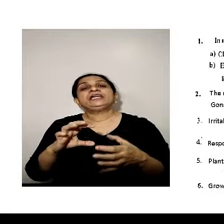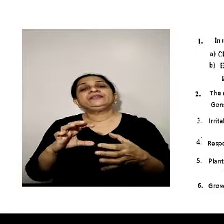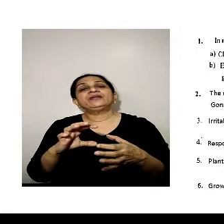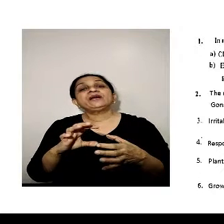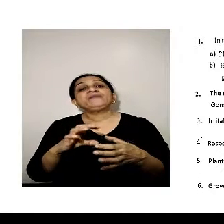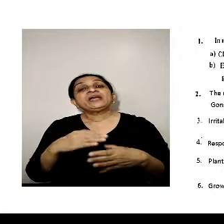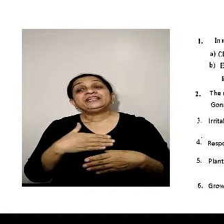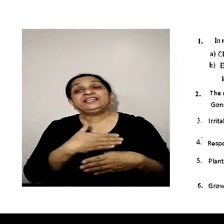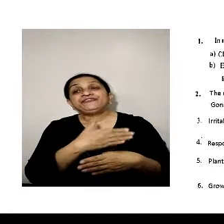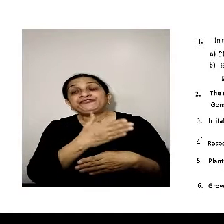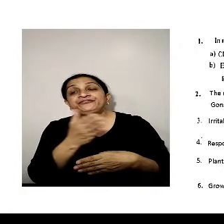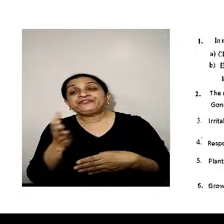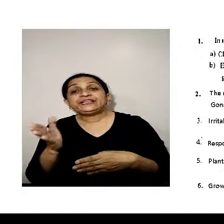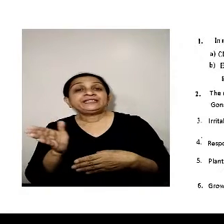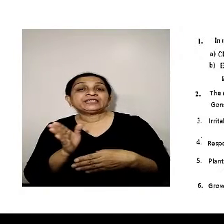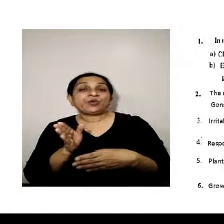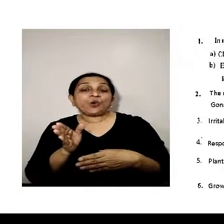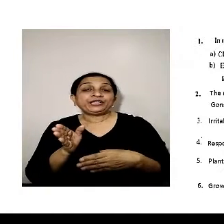coordination in the